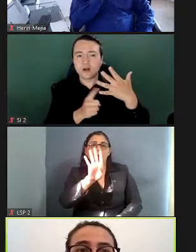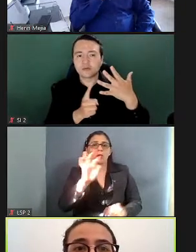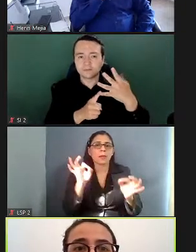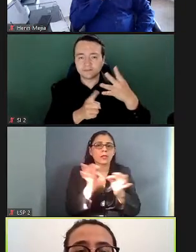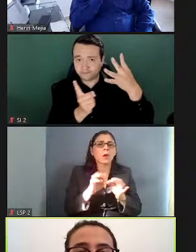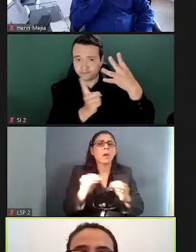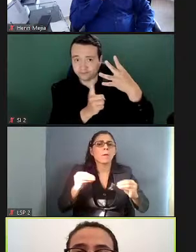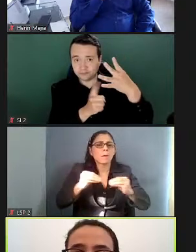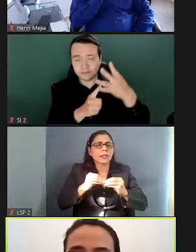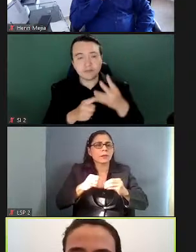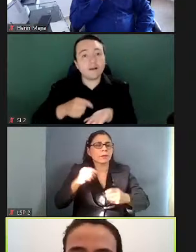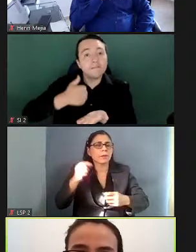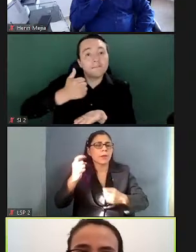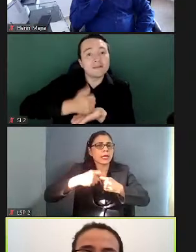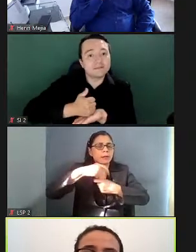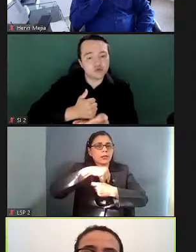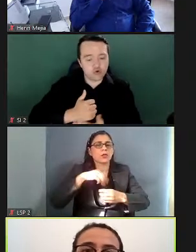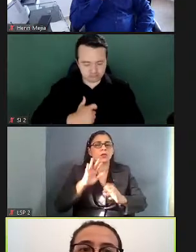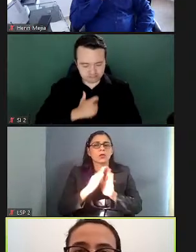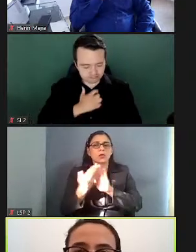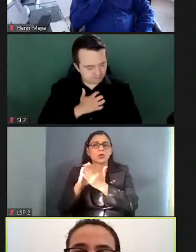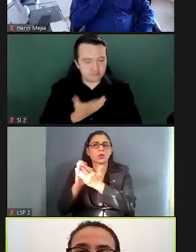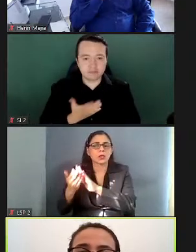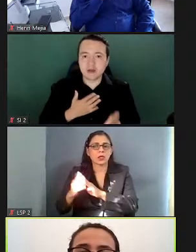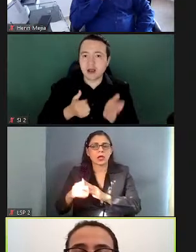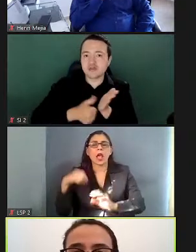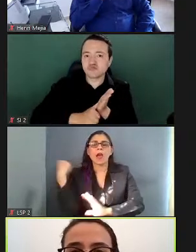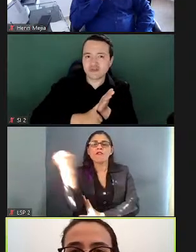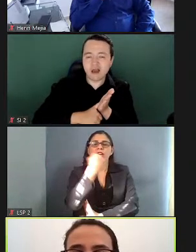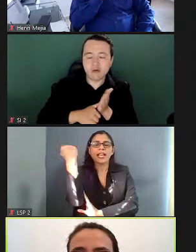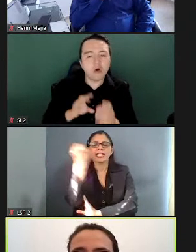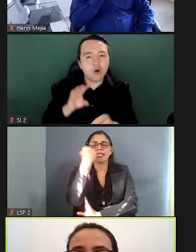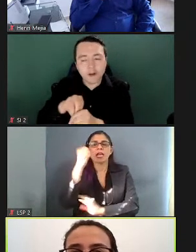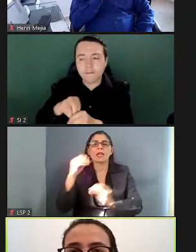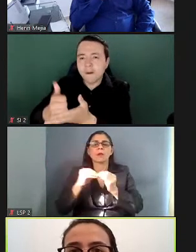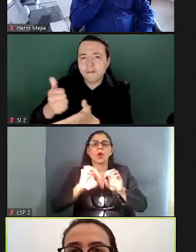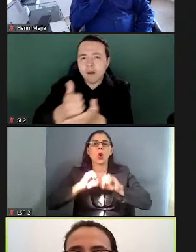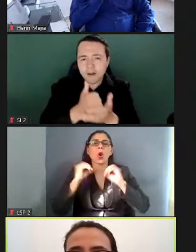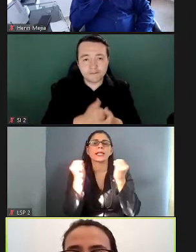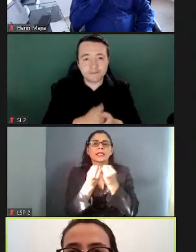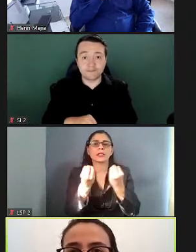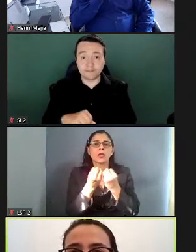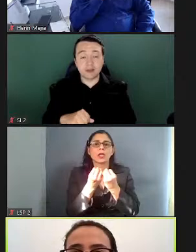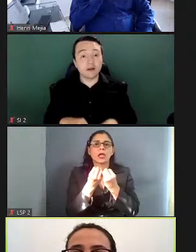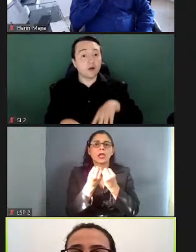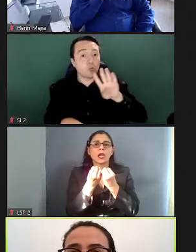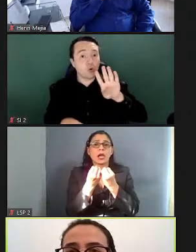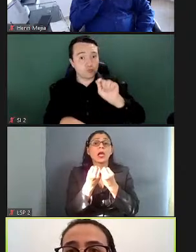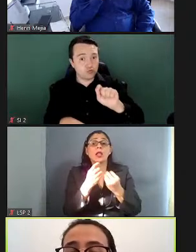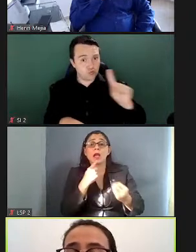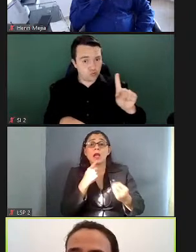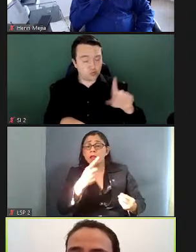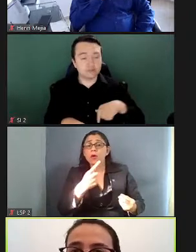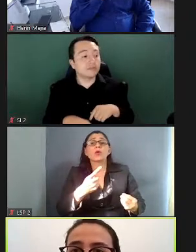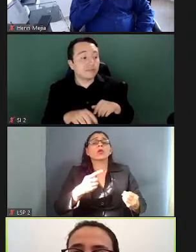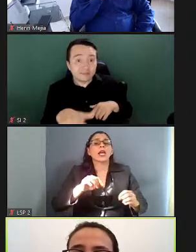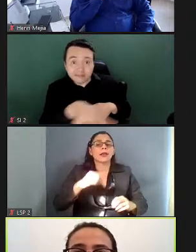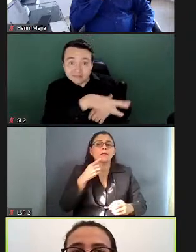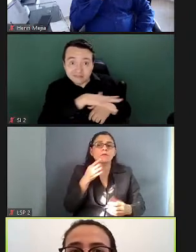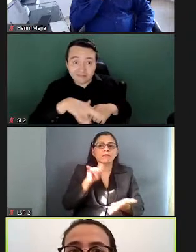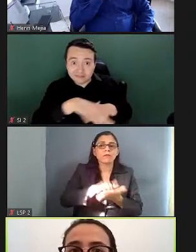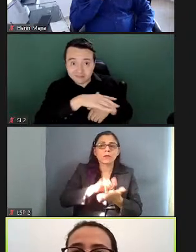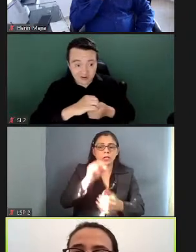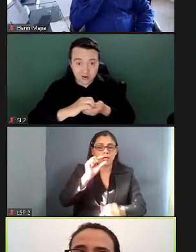citizens participation 4.1 strengthening the existing organizations